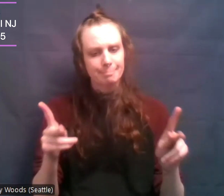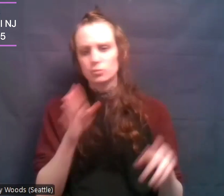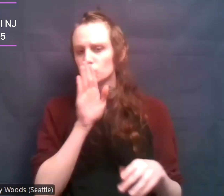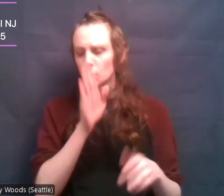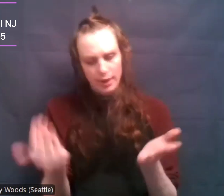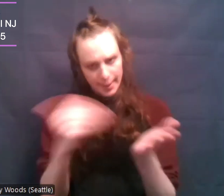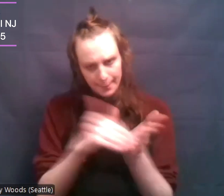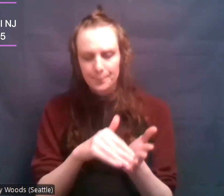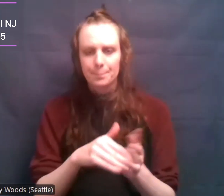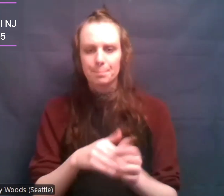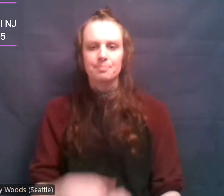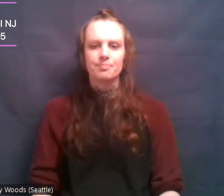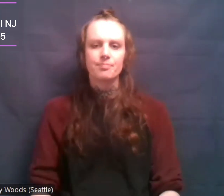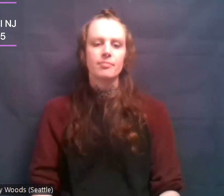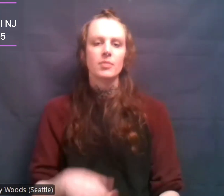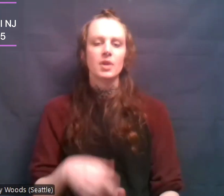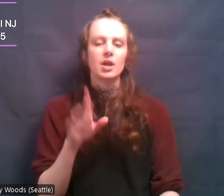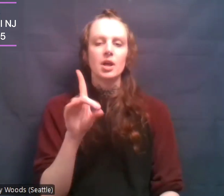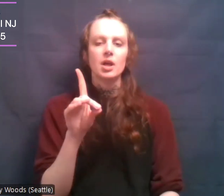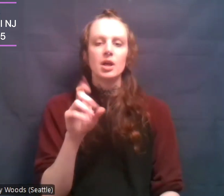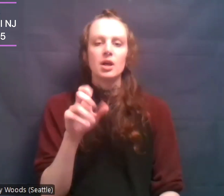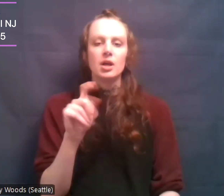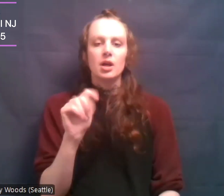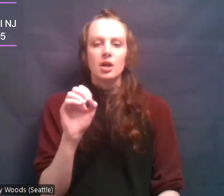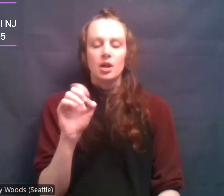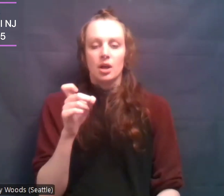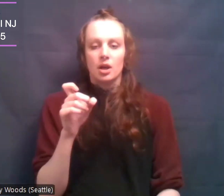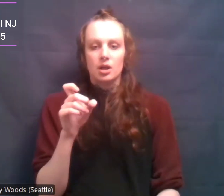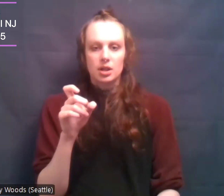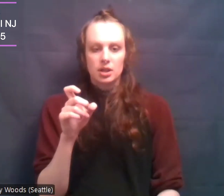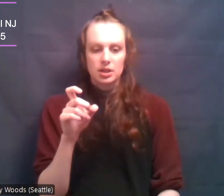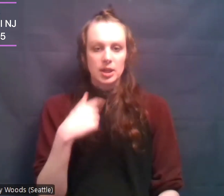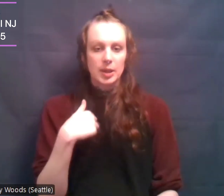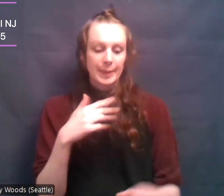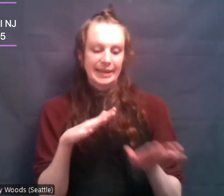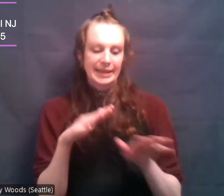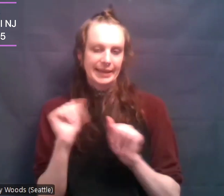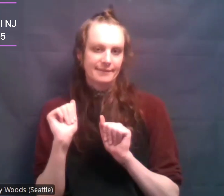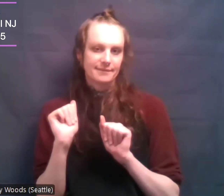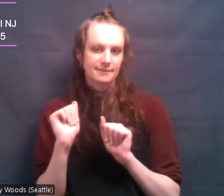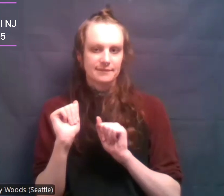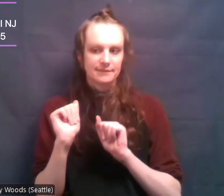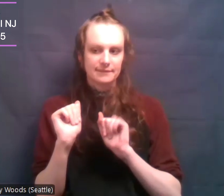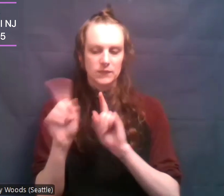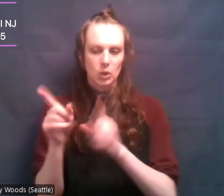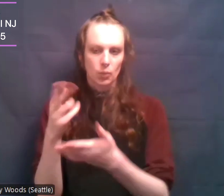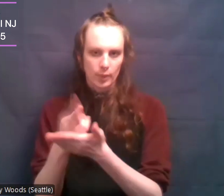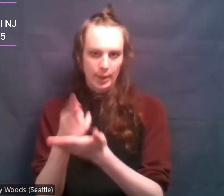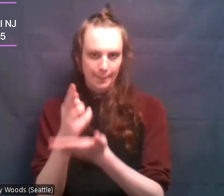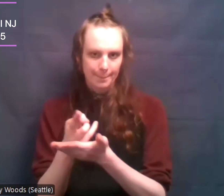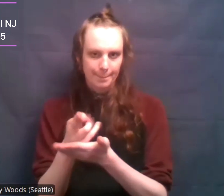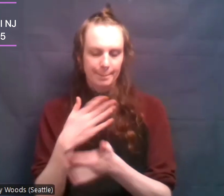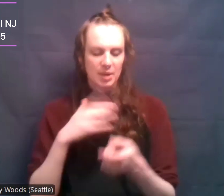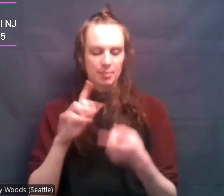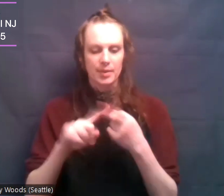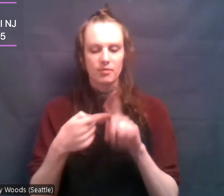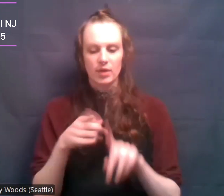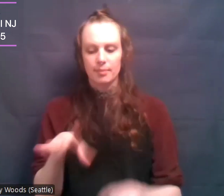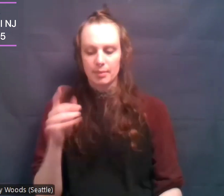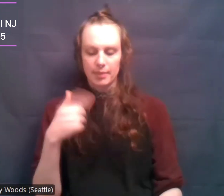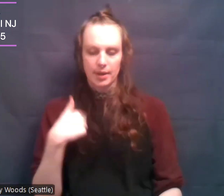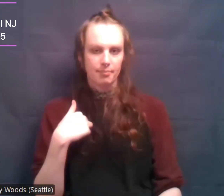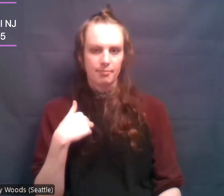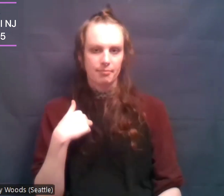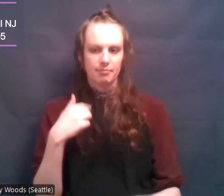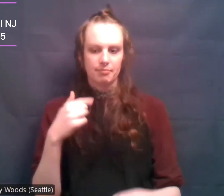go to leave to go do substances. And my friend picked me up on the side of the highway and